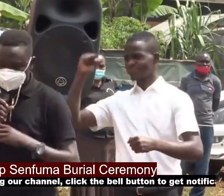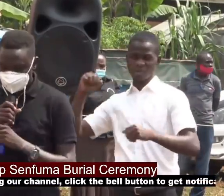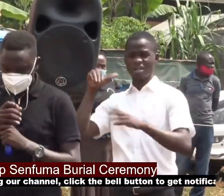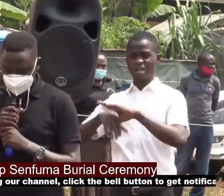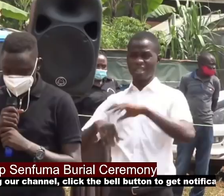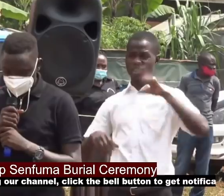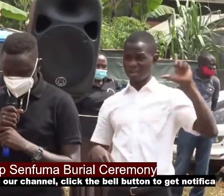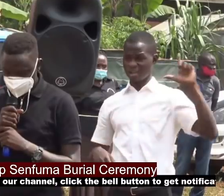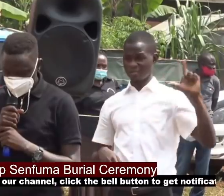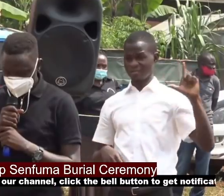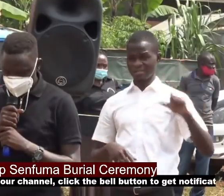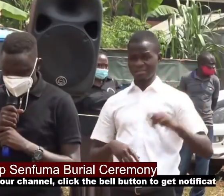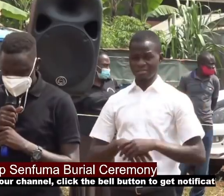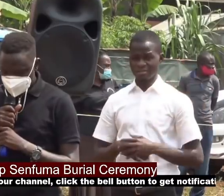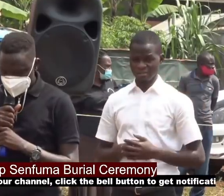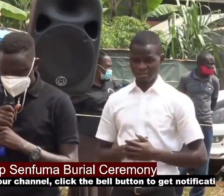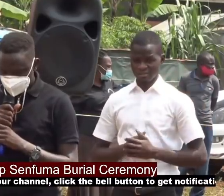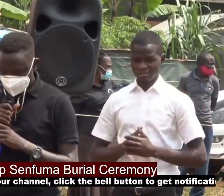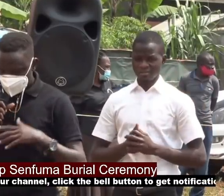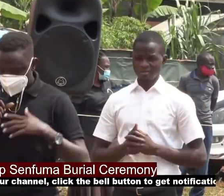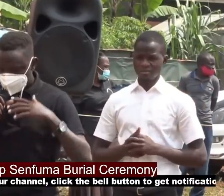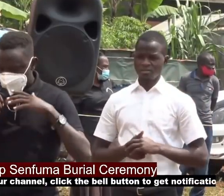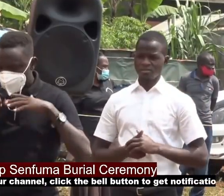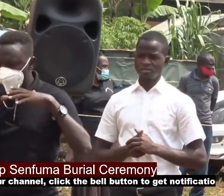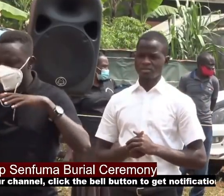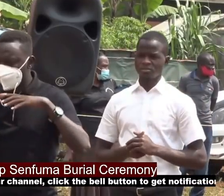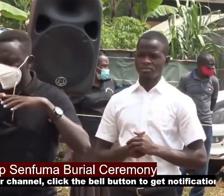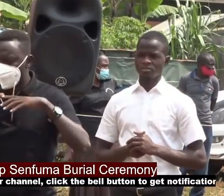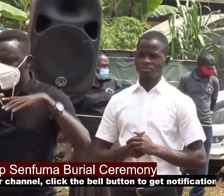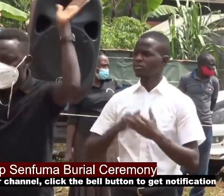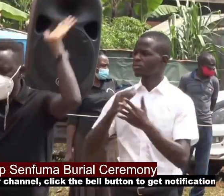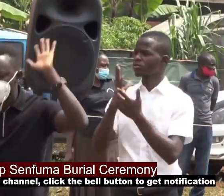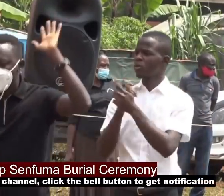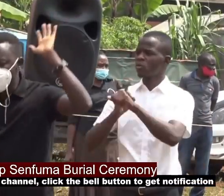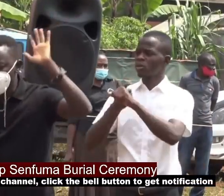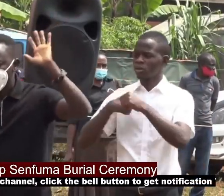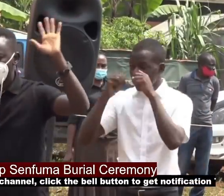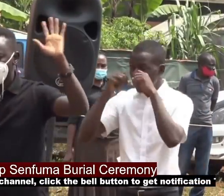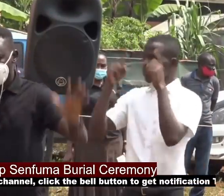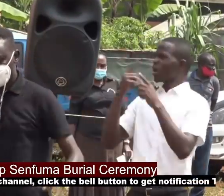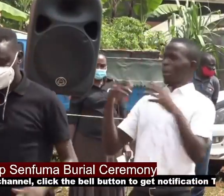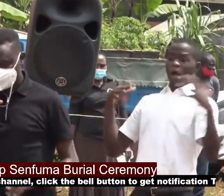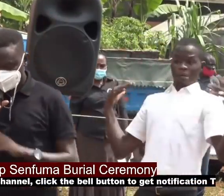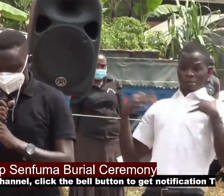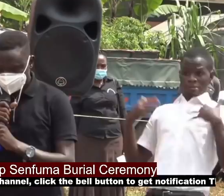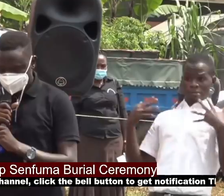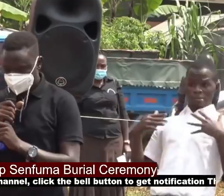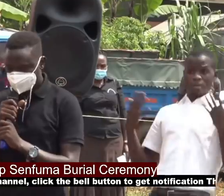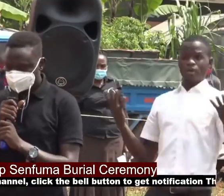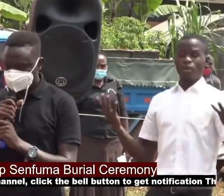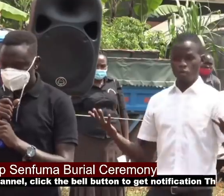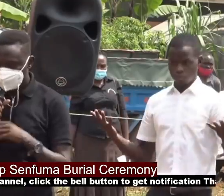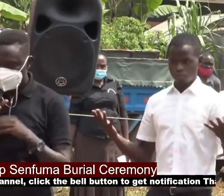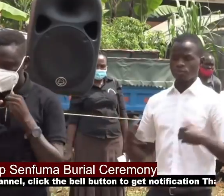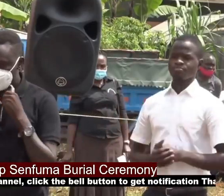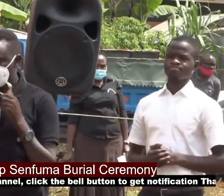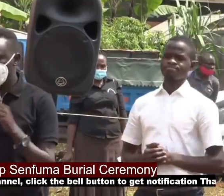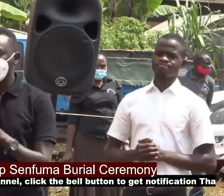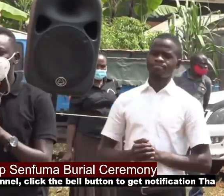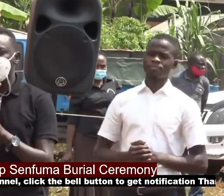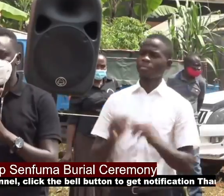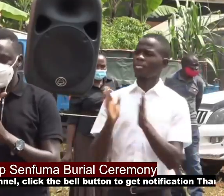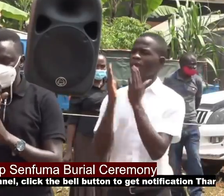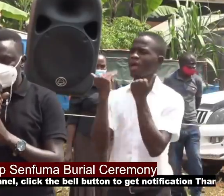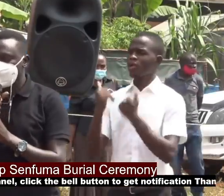up, it was literally spinning me, but almost casting me to the left. Hey, hey! Do you know waking up when making an alarm?